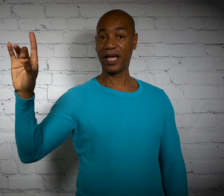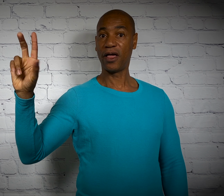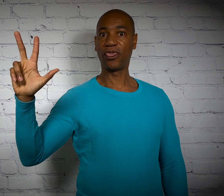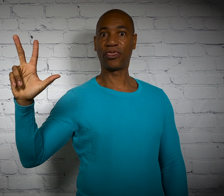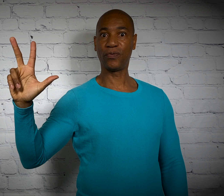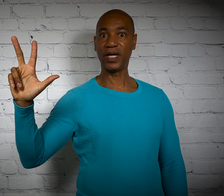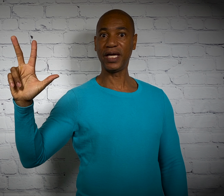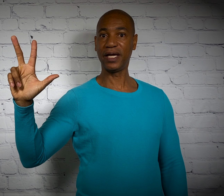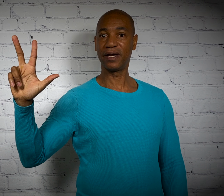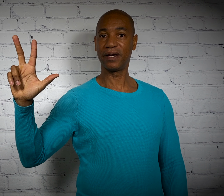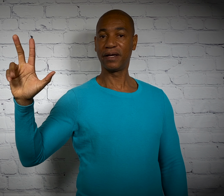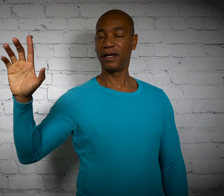83,